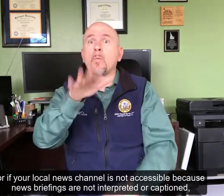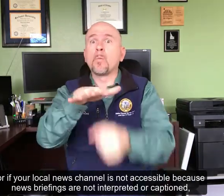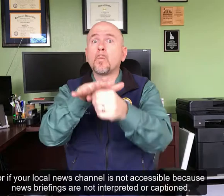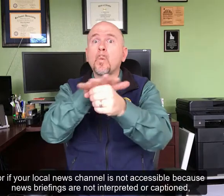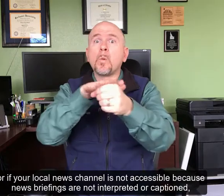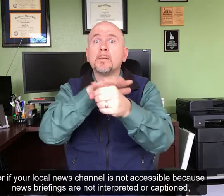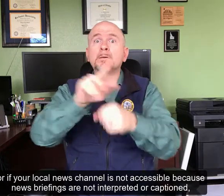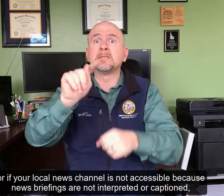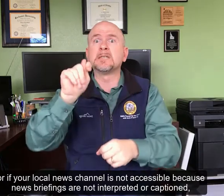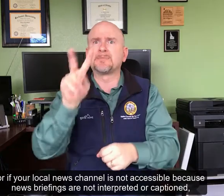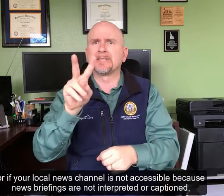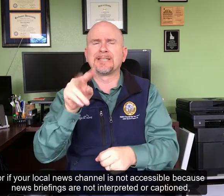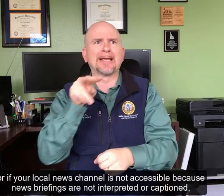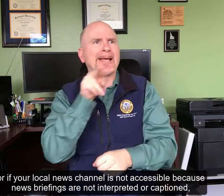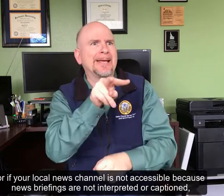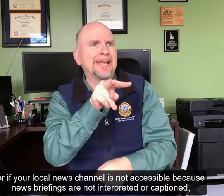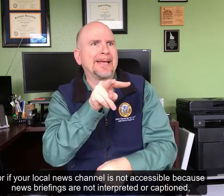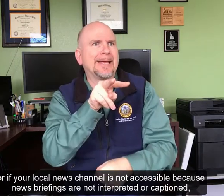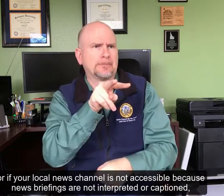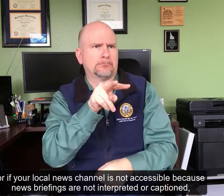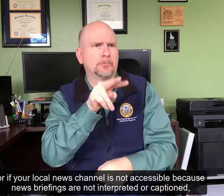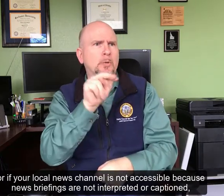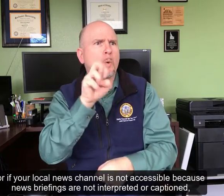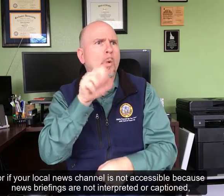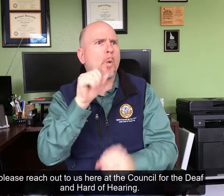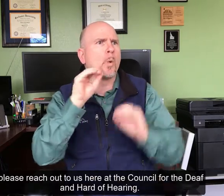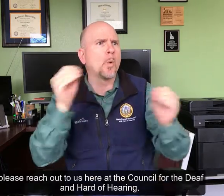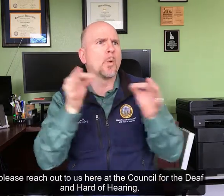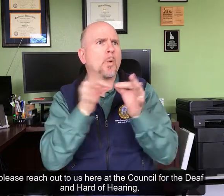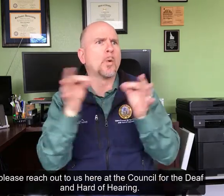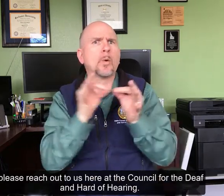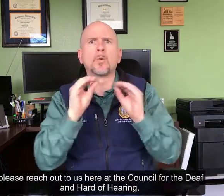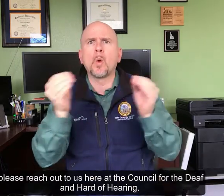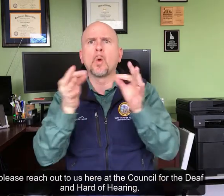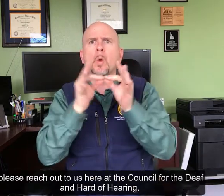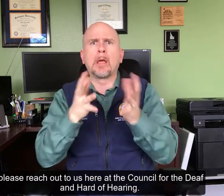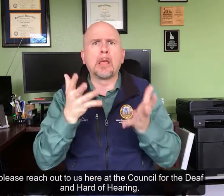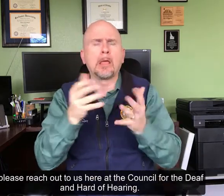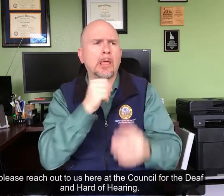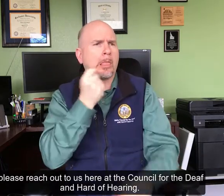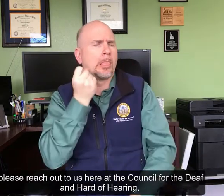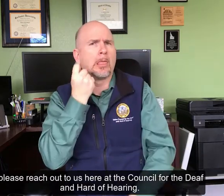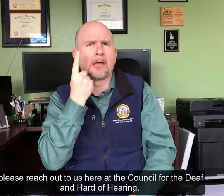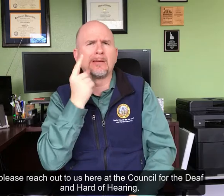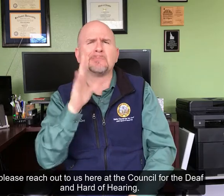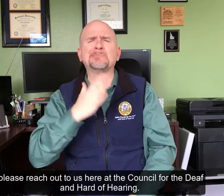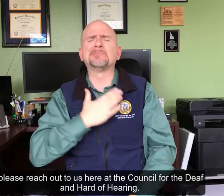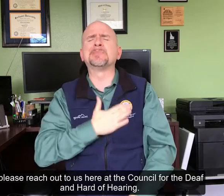news briefings are not interpreted or captioned, please reach out to us here at the Council for the Deaf and Hard of Hearing.